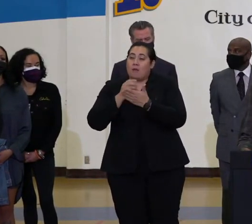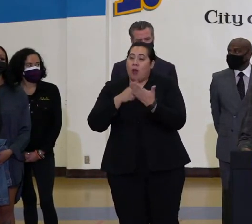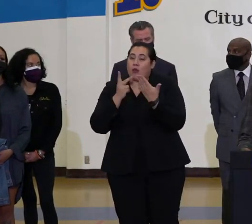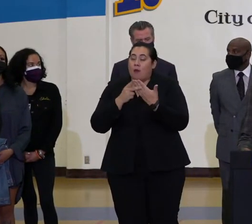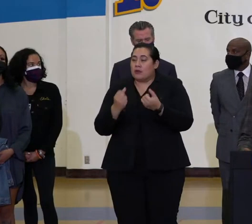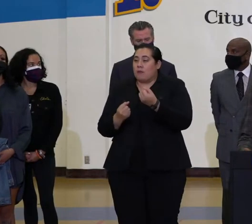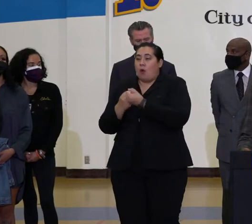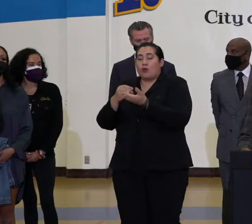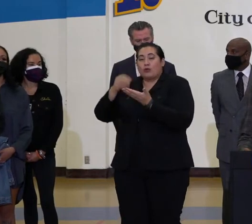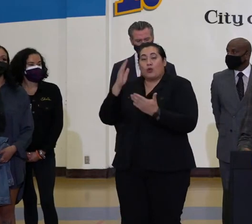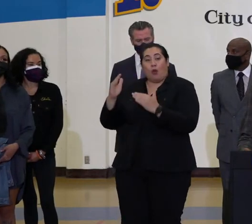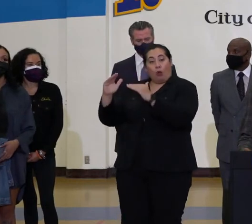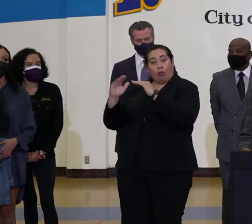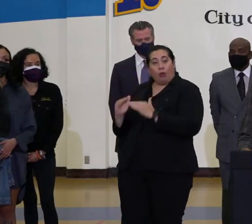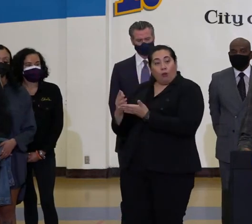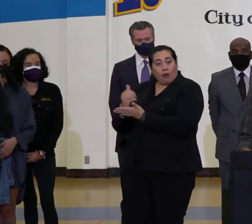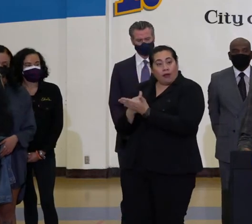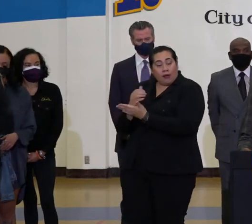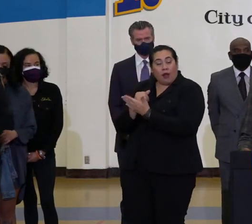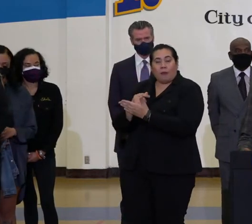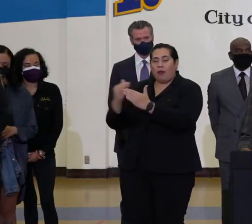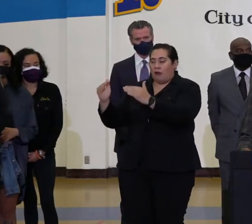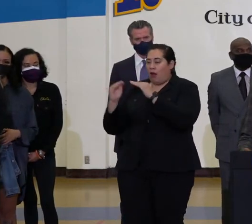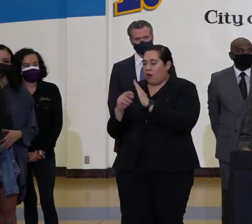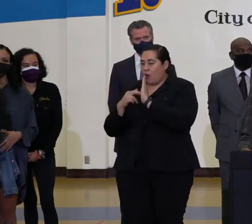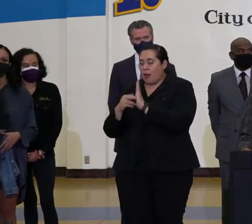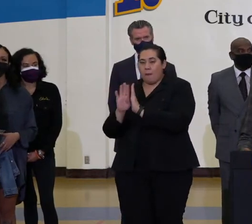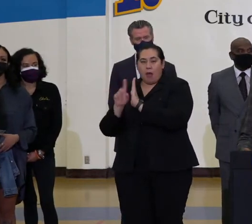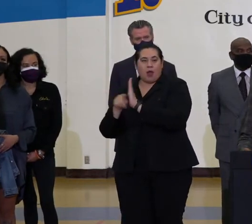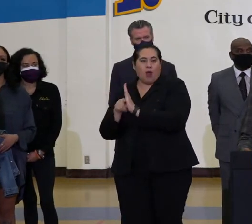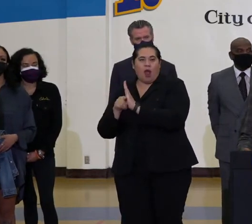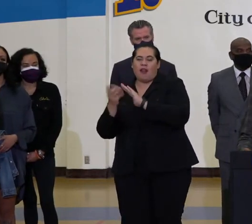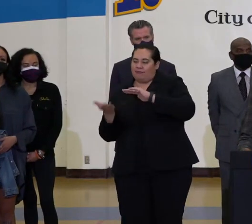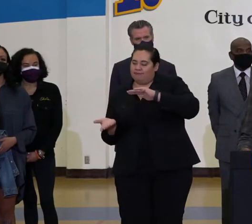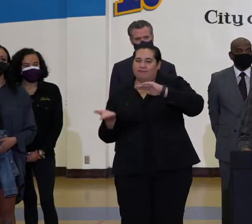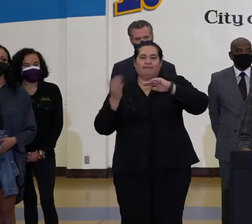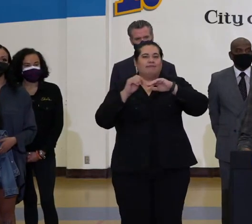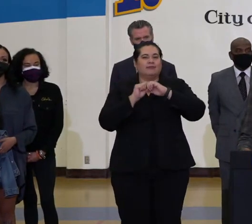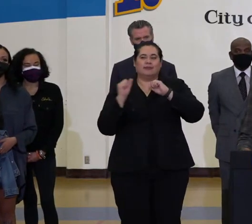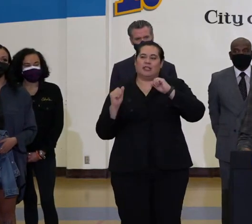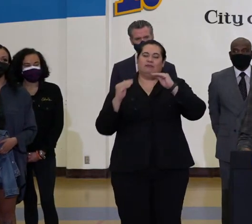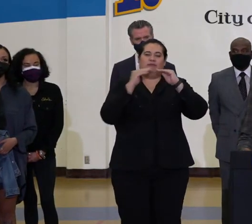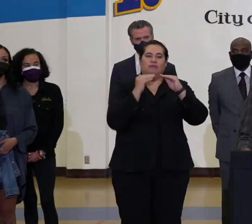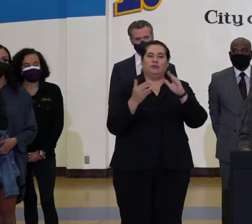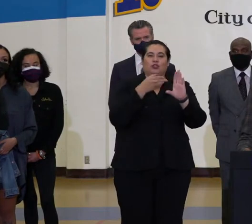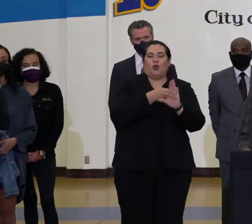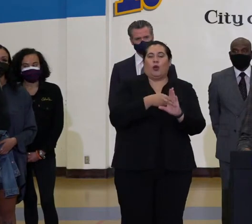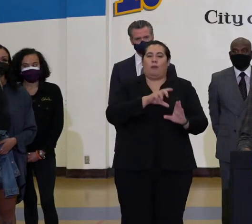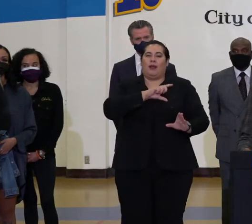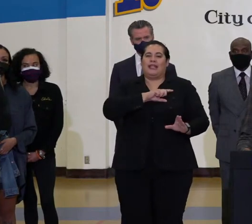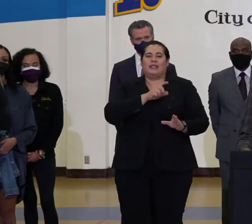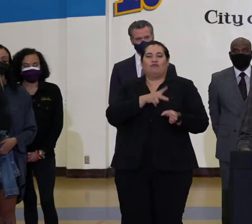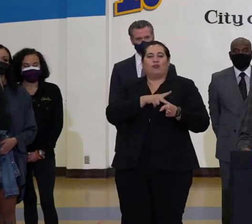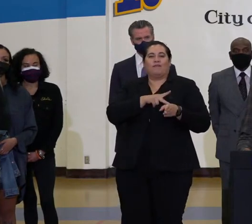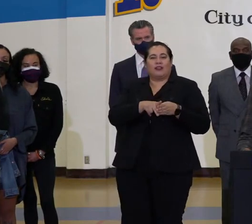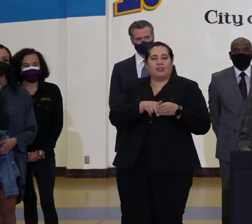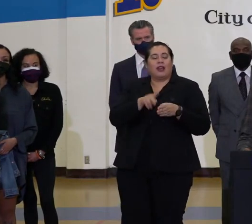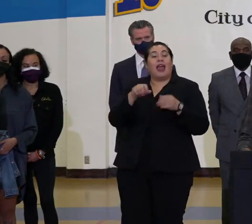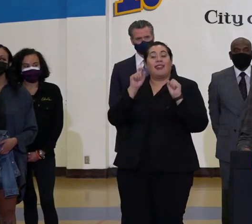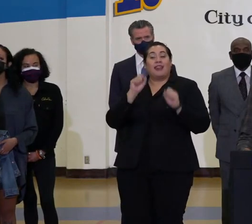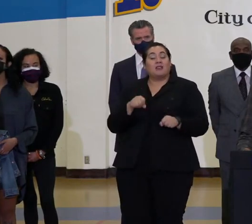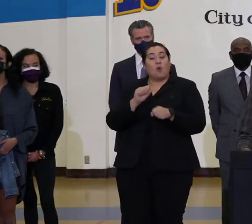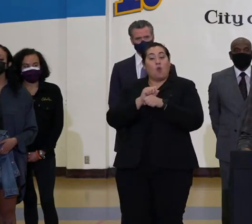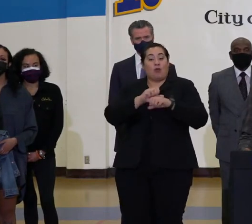support students of low income and underrepresented backgrounds so they could join the policing profession. And that